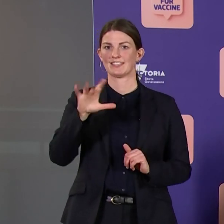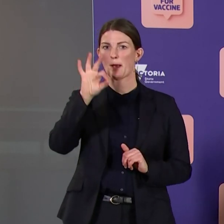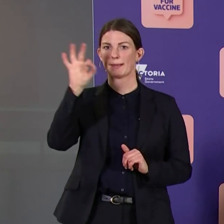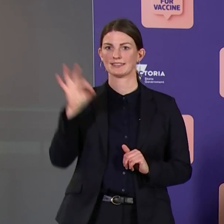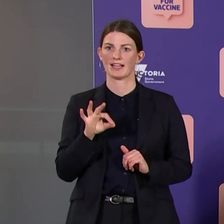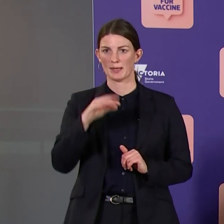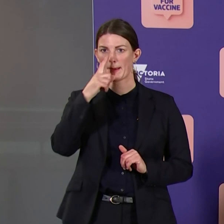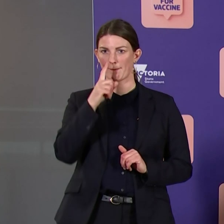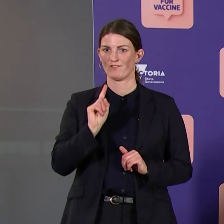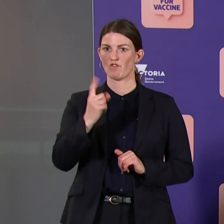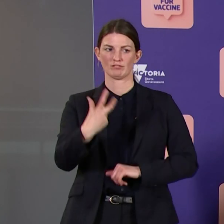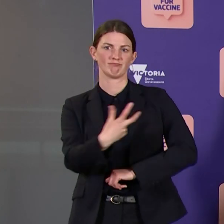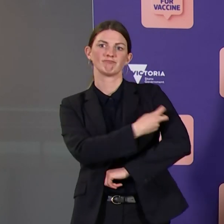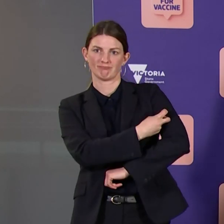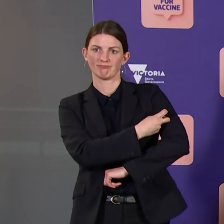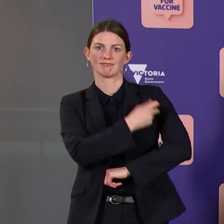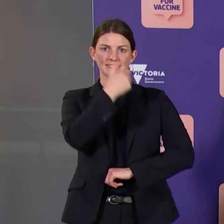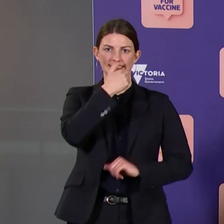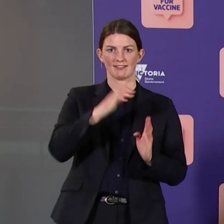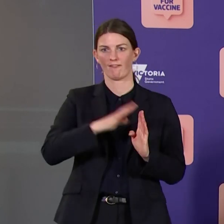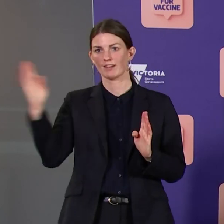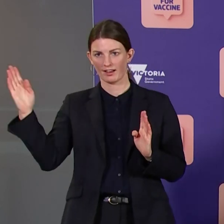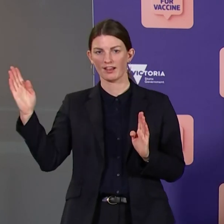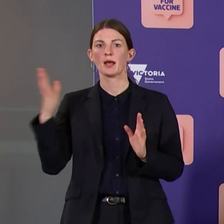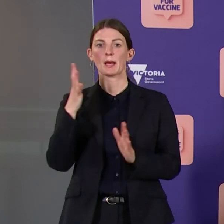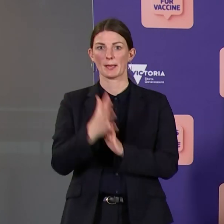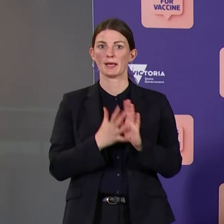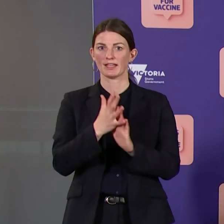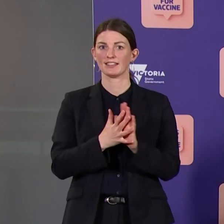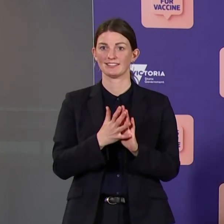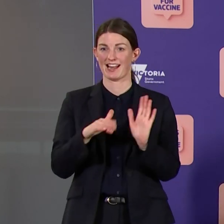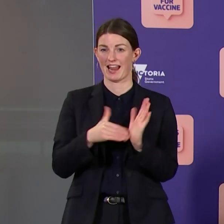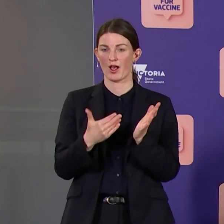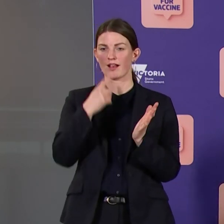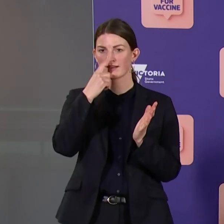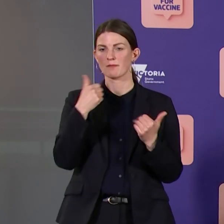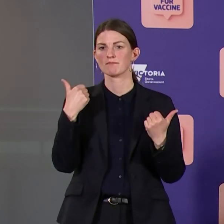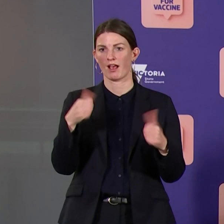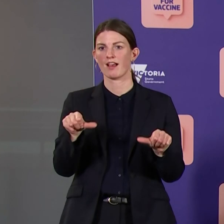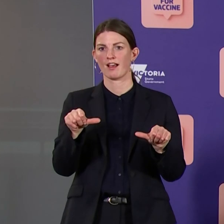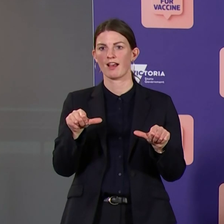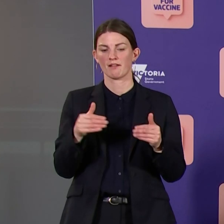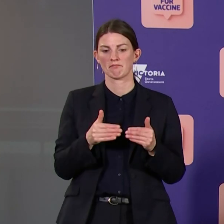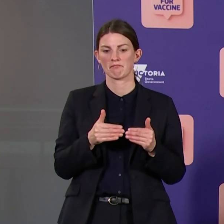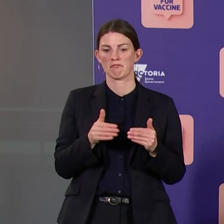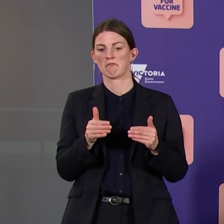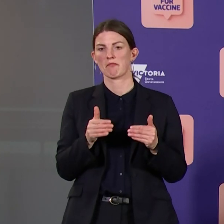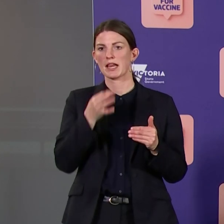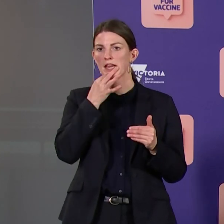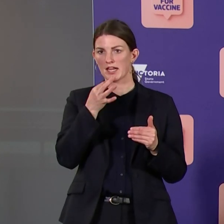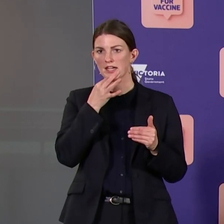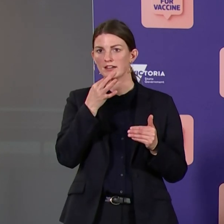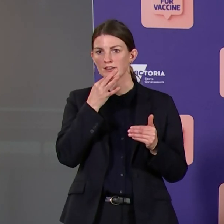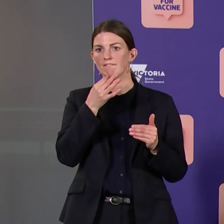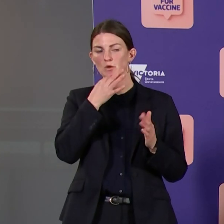first vaccines, for first doses, allowing us now to take those few cautious,